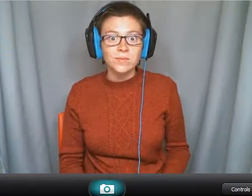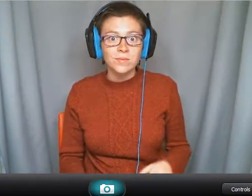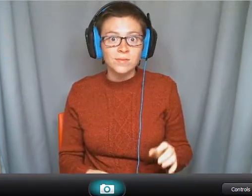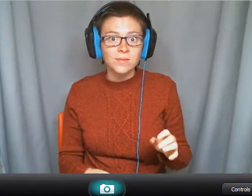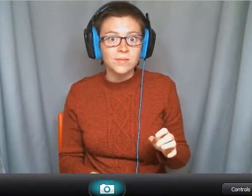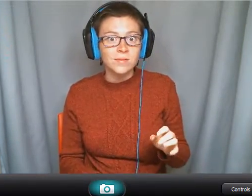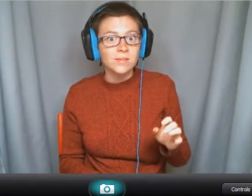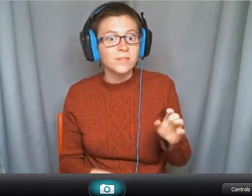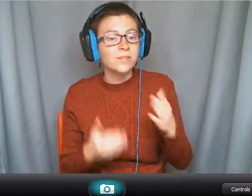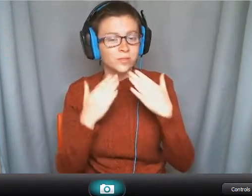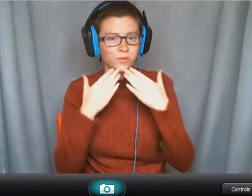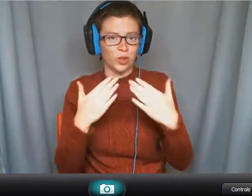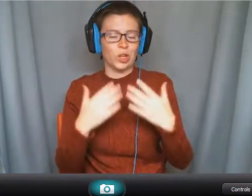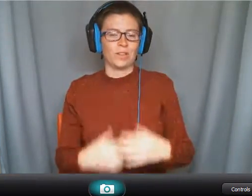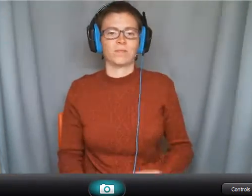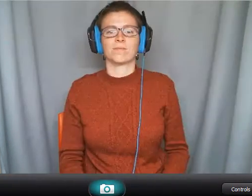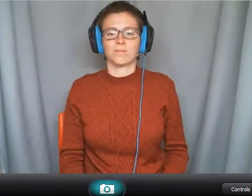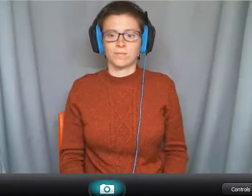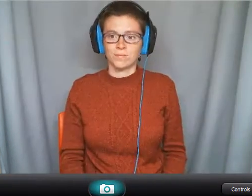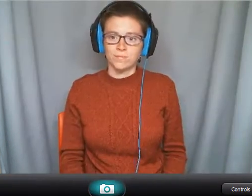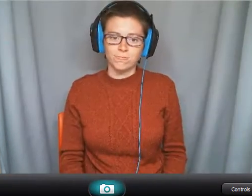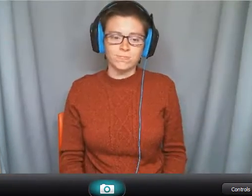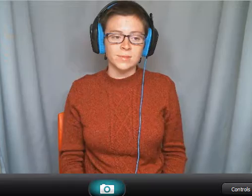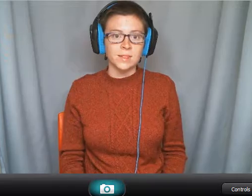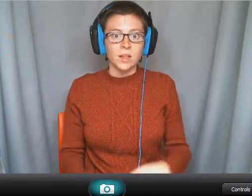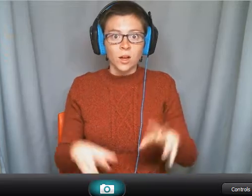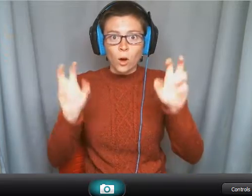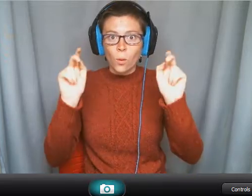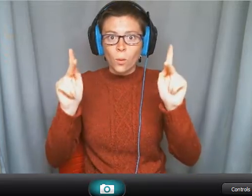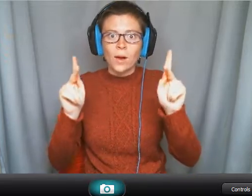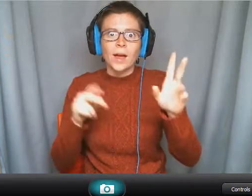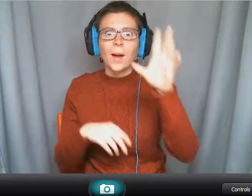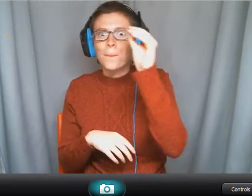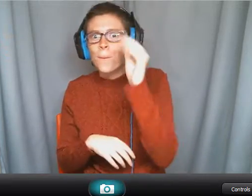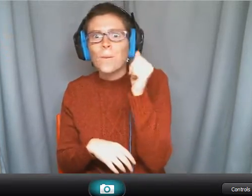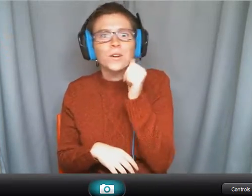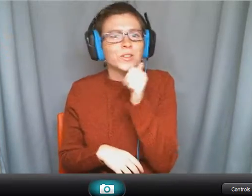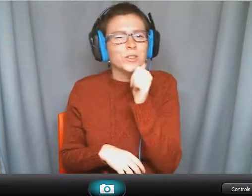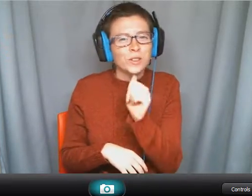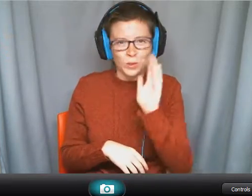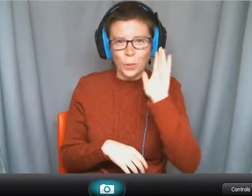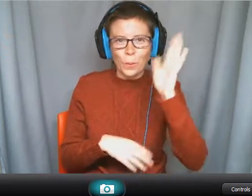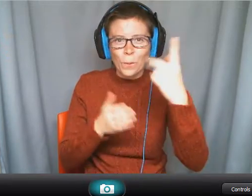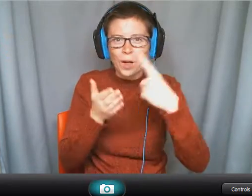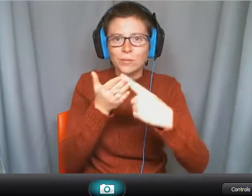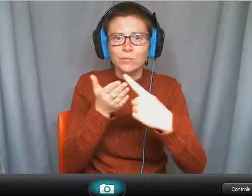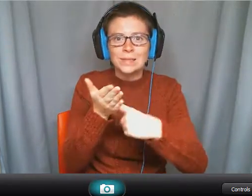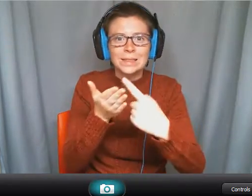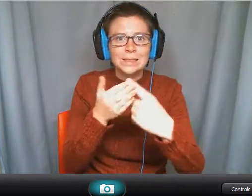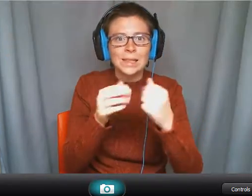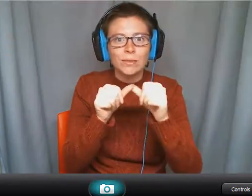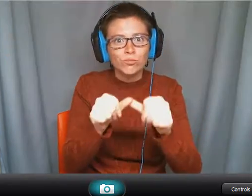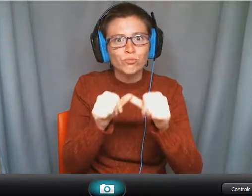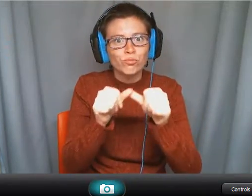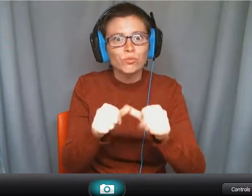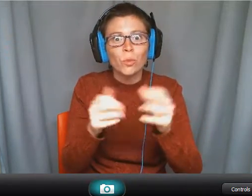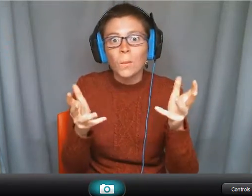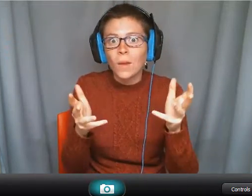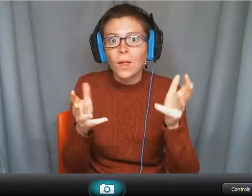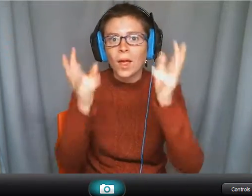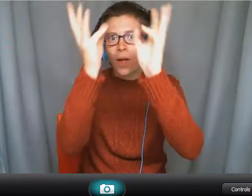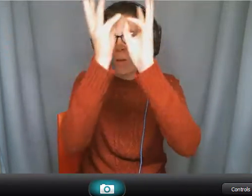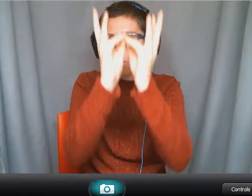Okay, boys and girls, let's continue our conversation about weather. Okay? When we talk